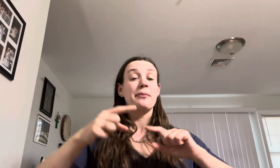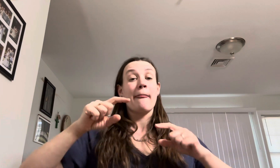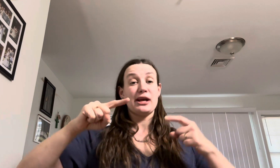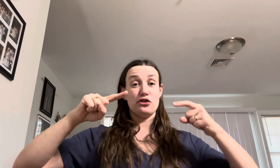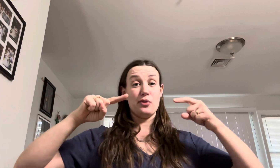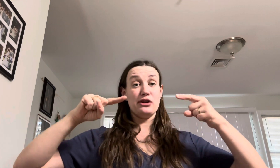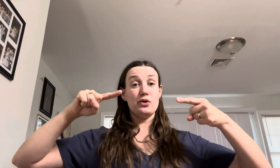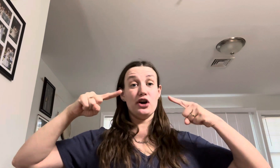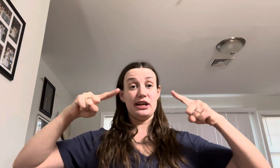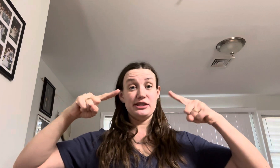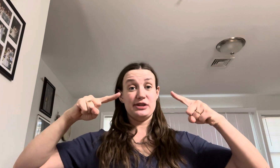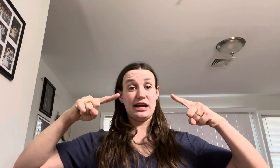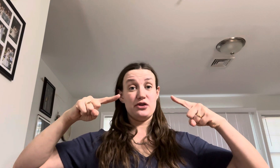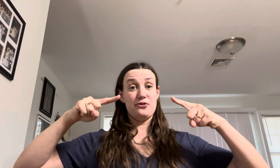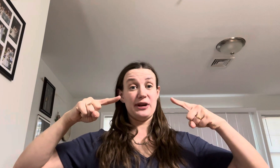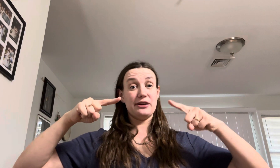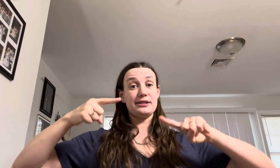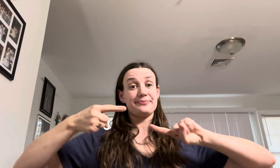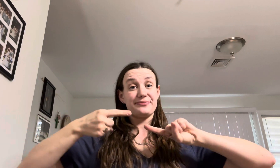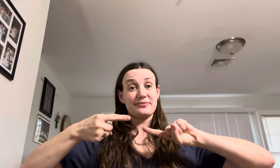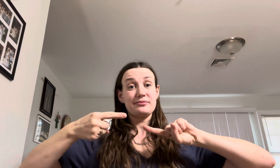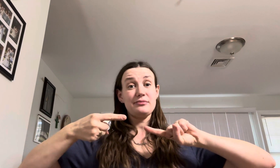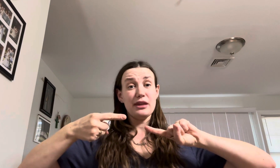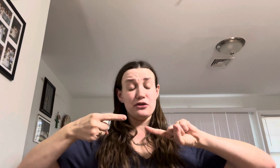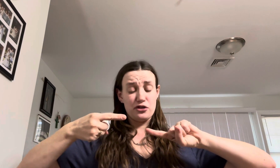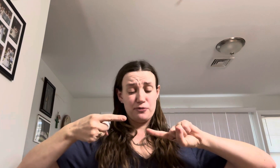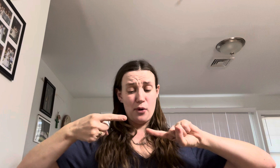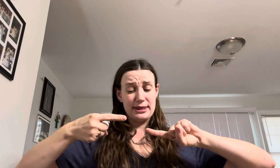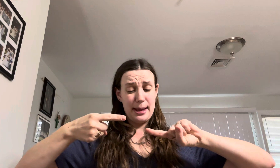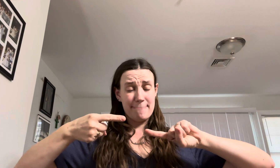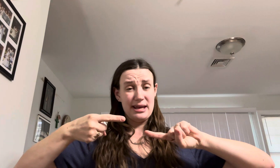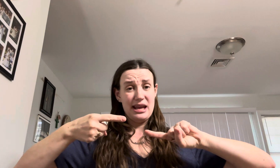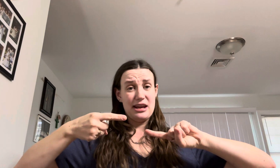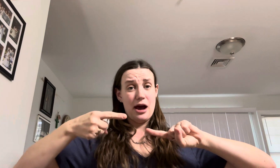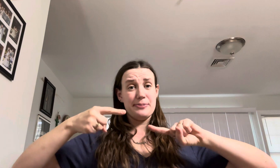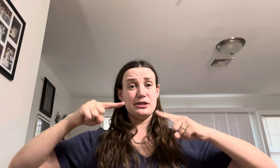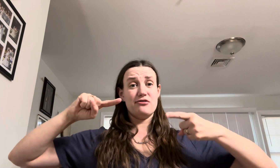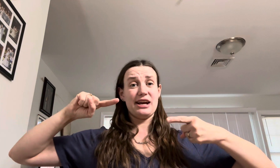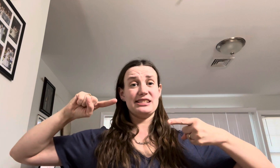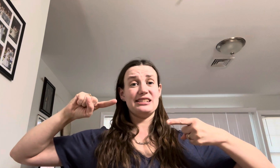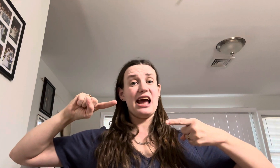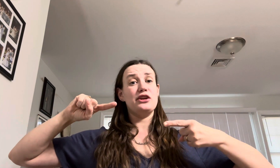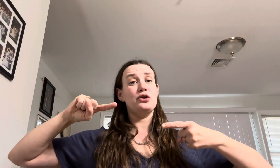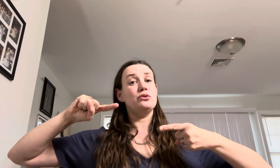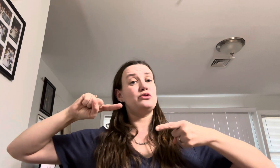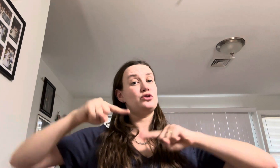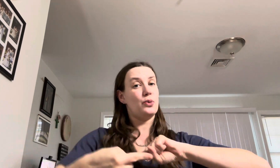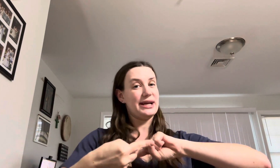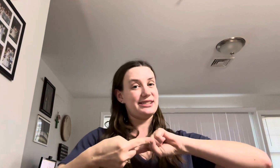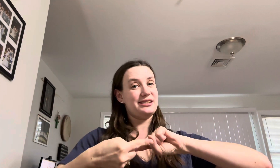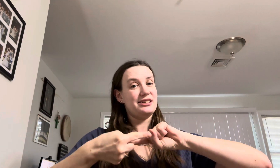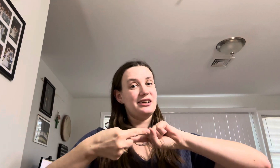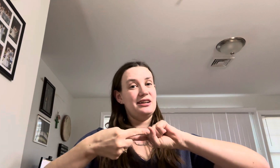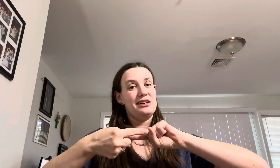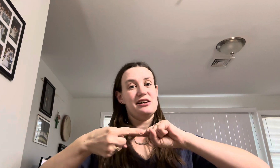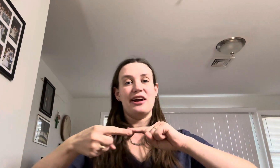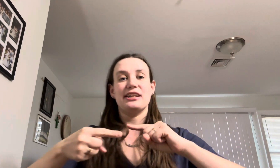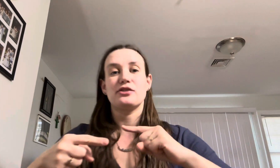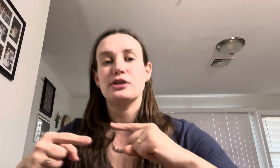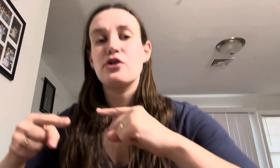So the way you do hurt is you take two fingers, you sort of point them in opposite directions, and you twist. Right? So I'll show it from